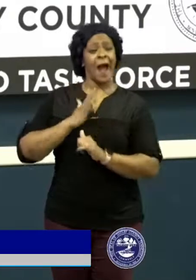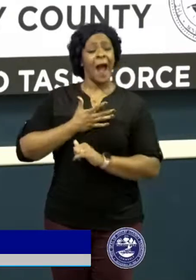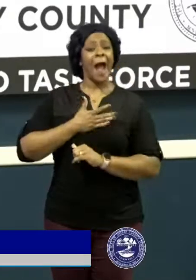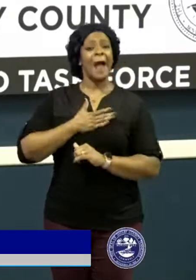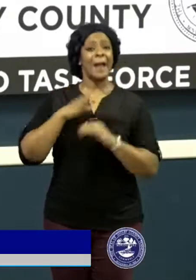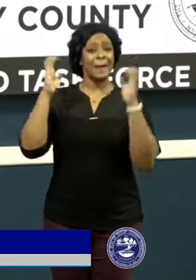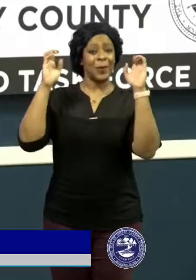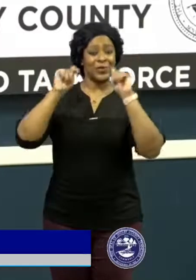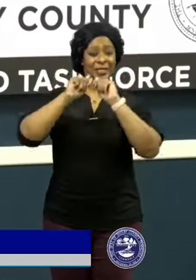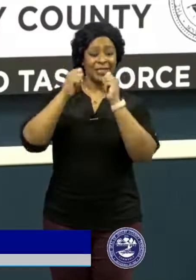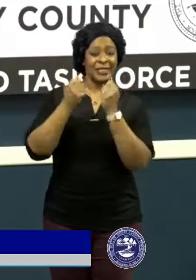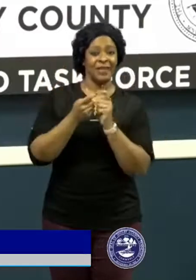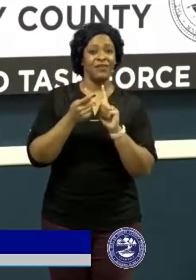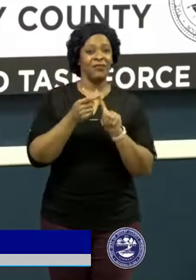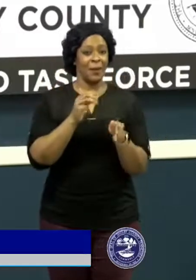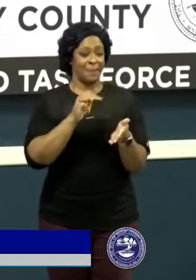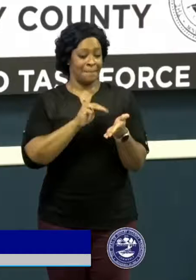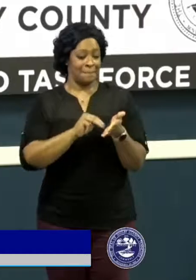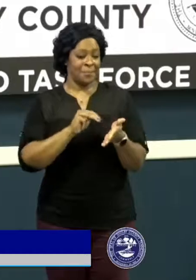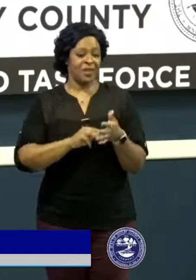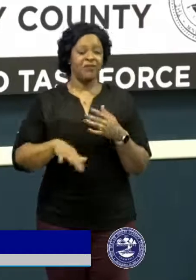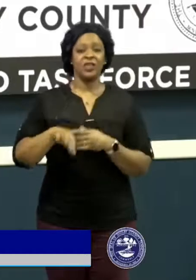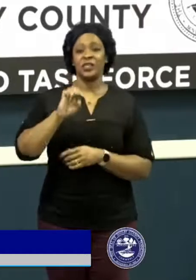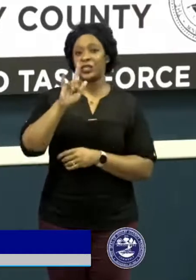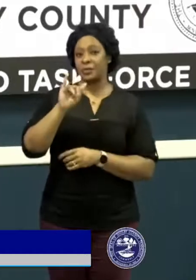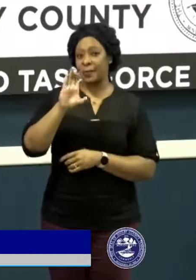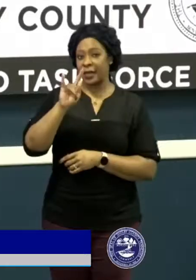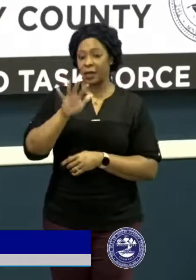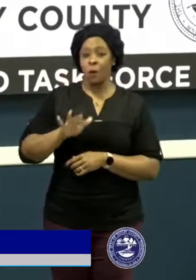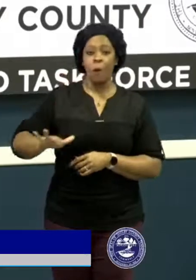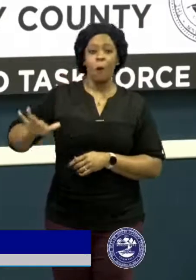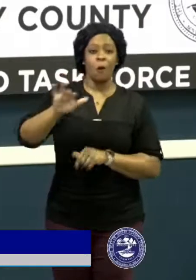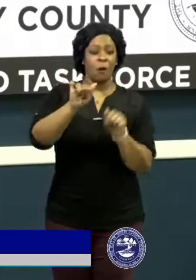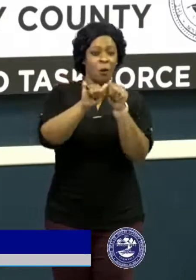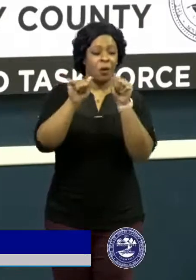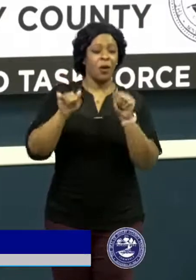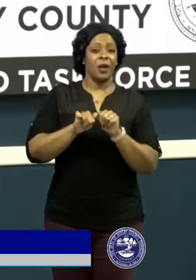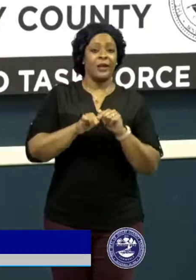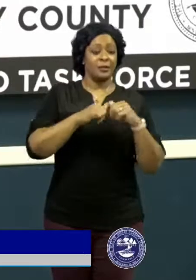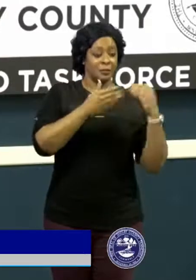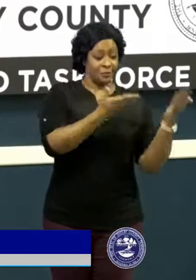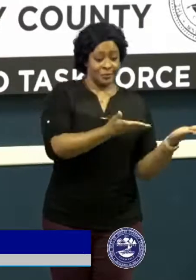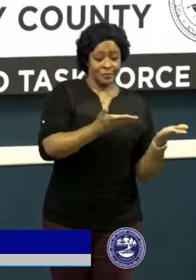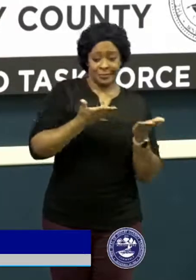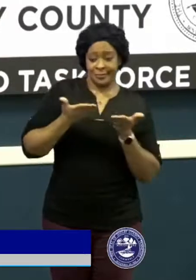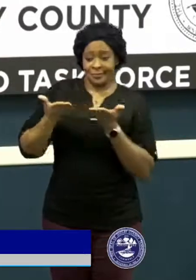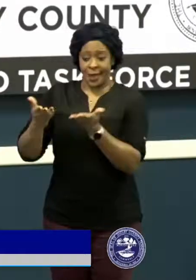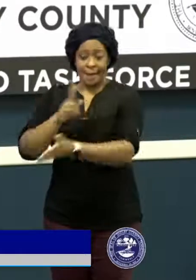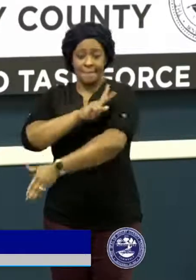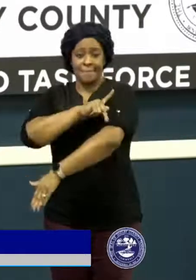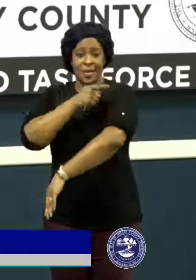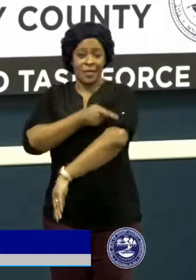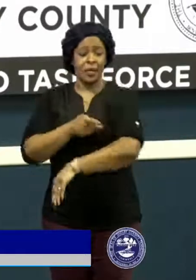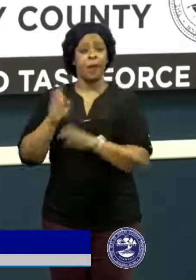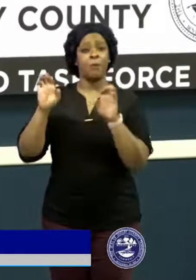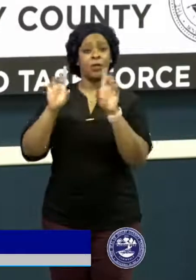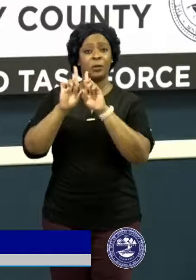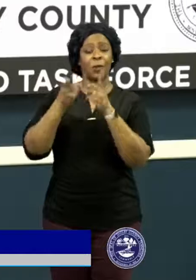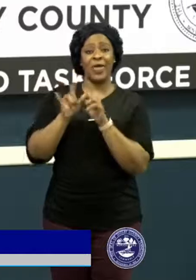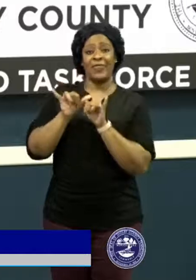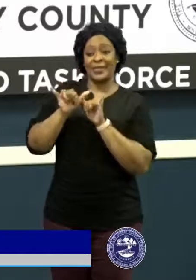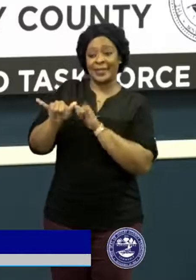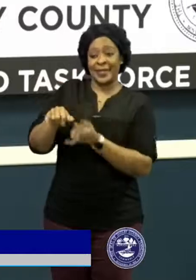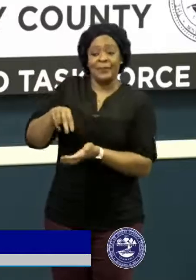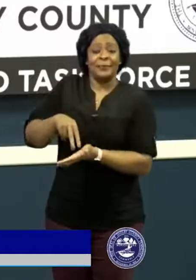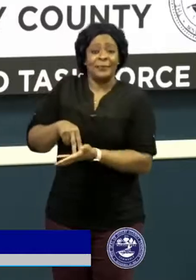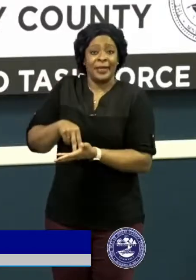paramedics from Memphis, Shelby County, and all the surrounding areas, when they deliver a patient to the emergency department, they stay with them until they are